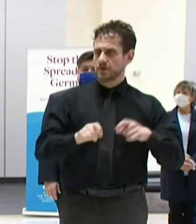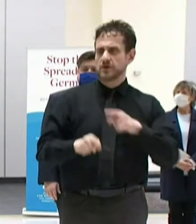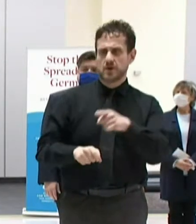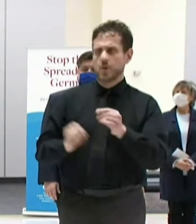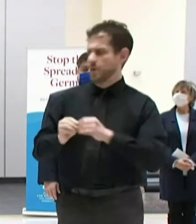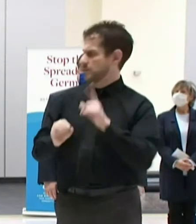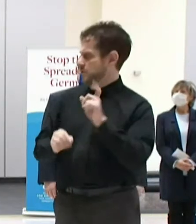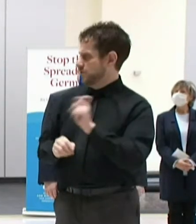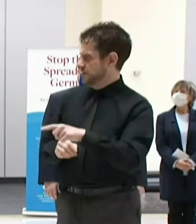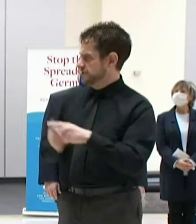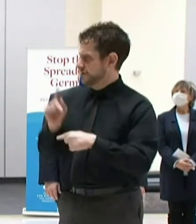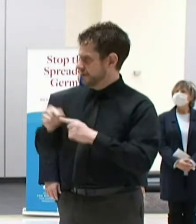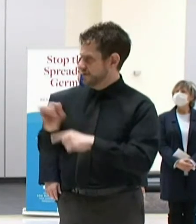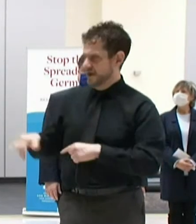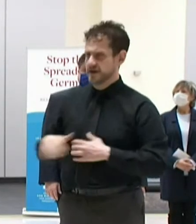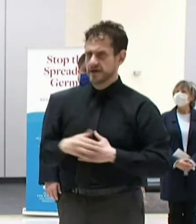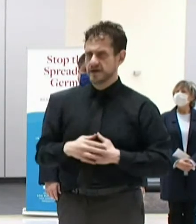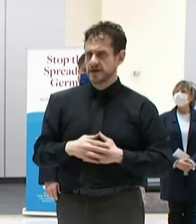Yeah, go ahead.